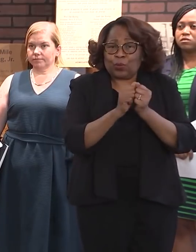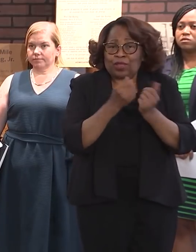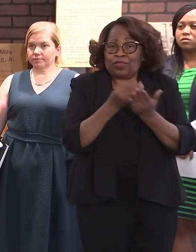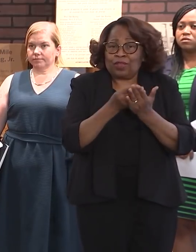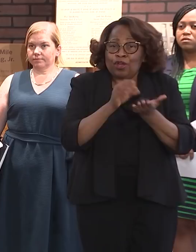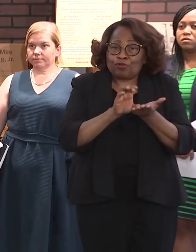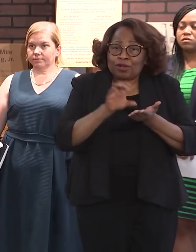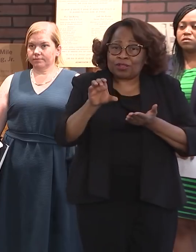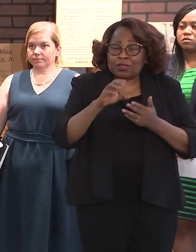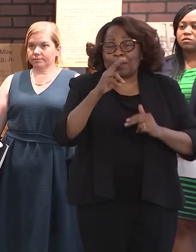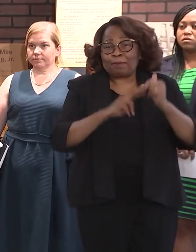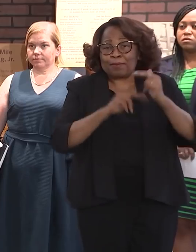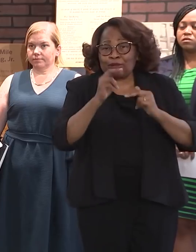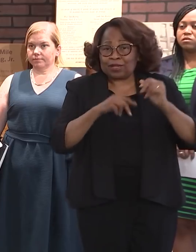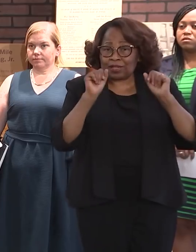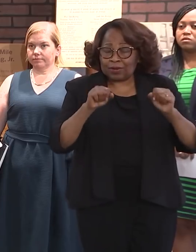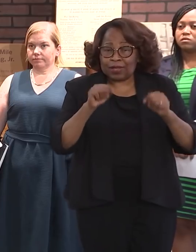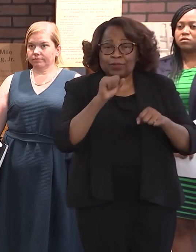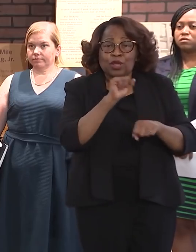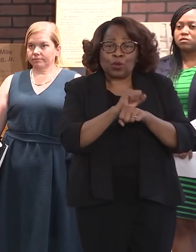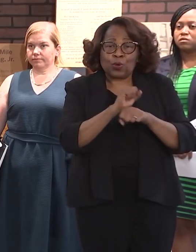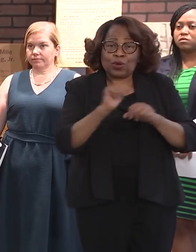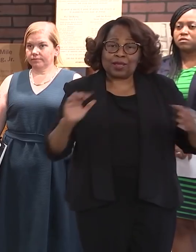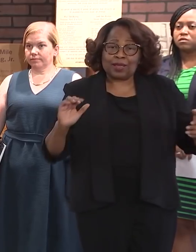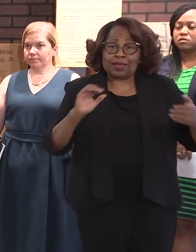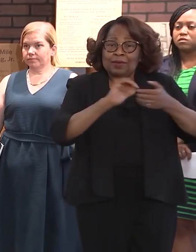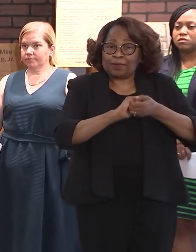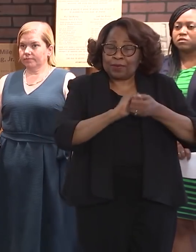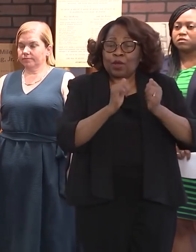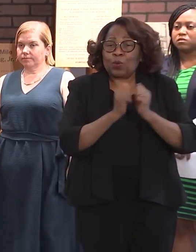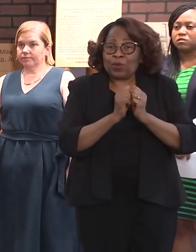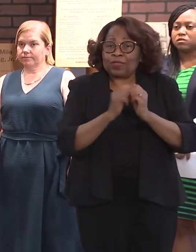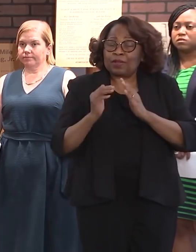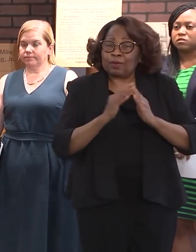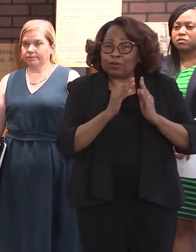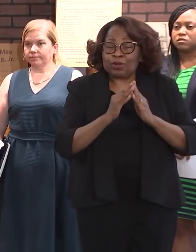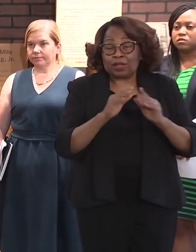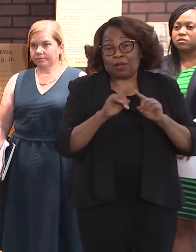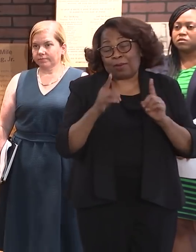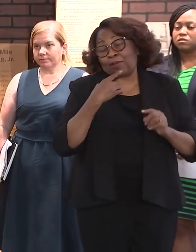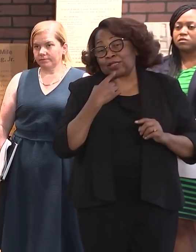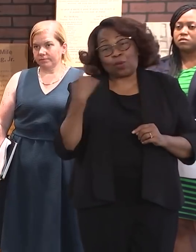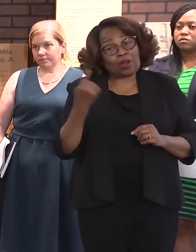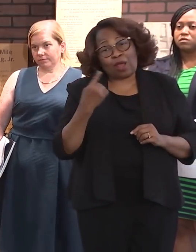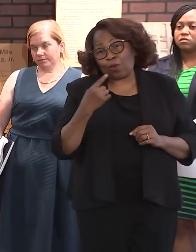resources, building capacity, working hand in hand with the community. But I'm going to say what I